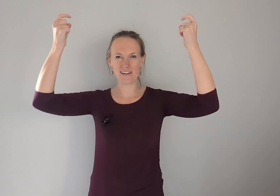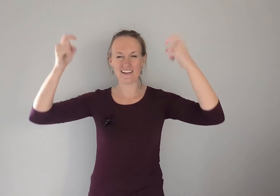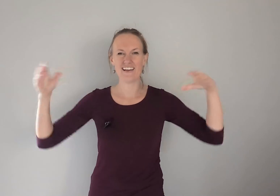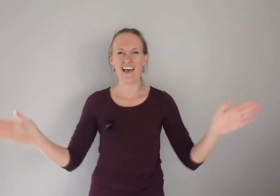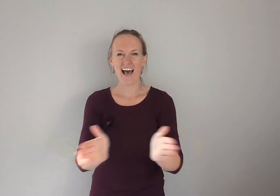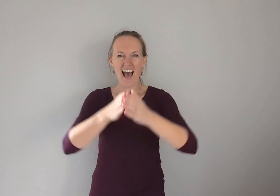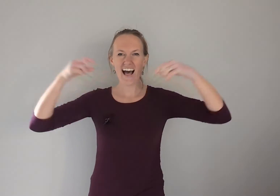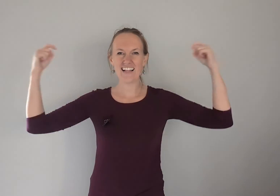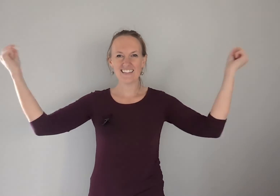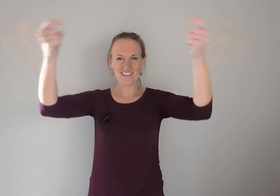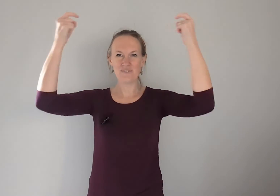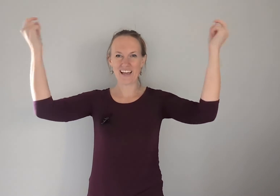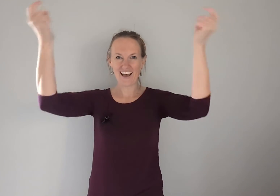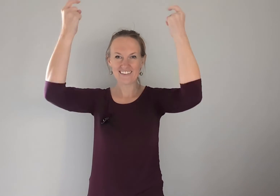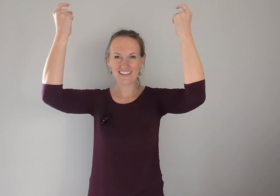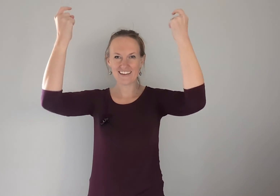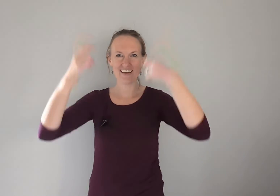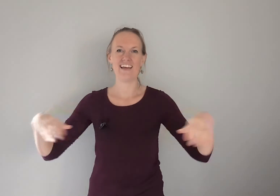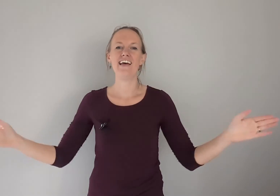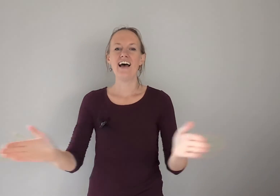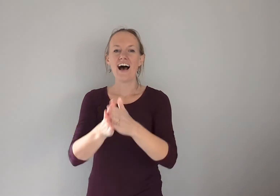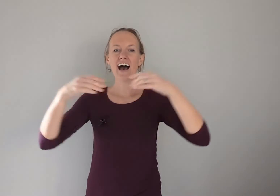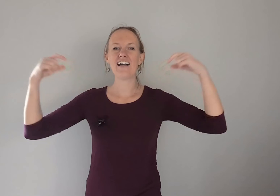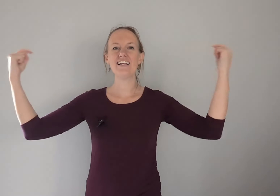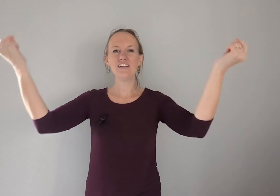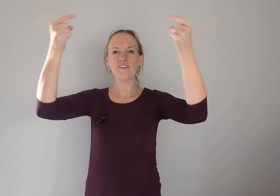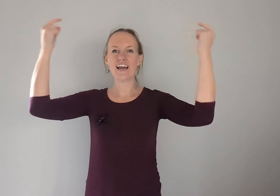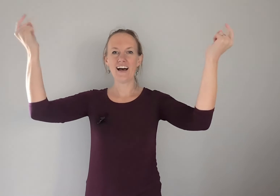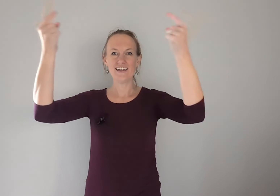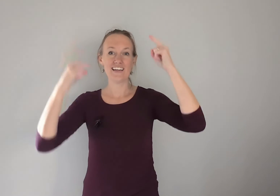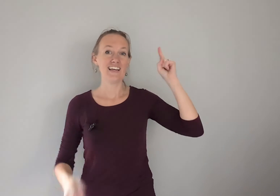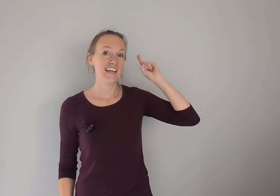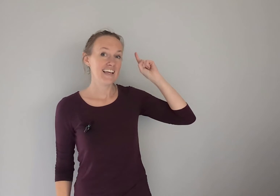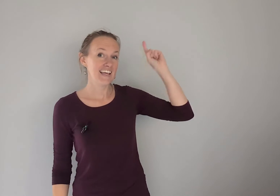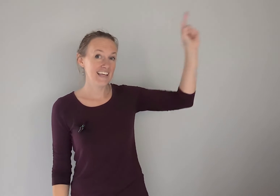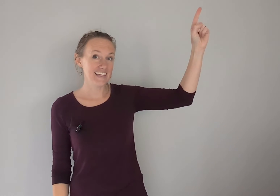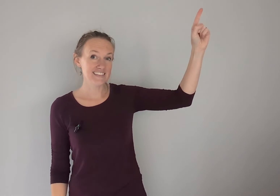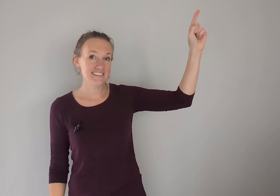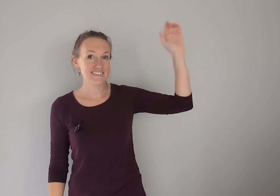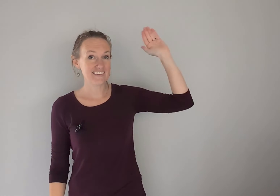celebrating. Hallelujah. Okay? Hallelujah, his